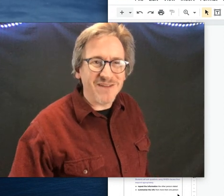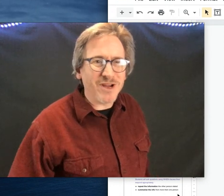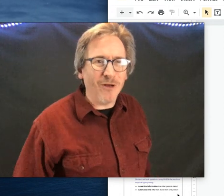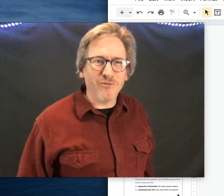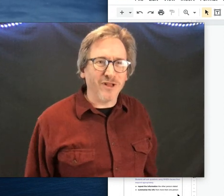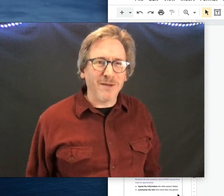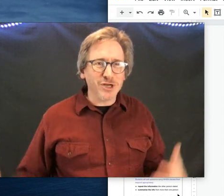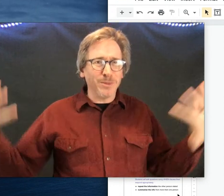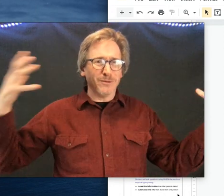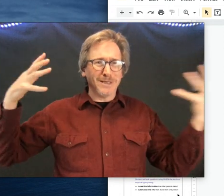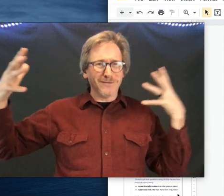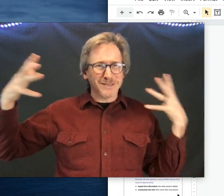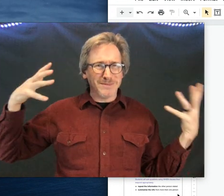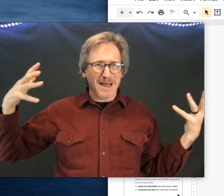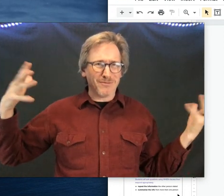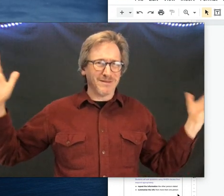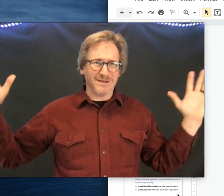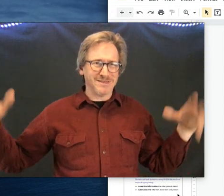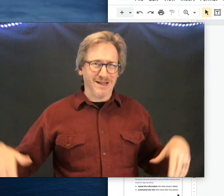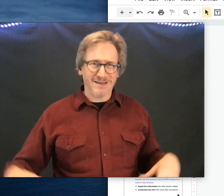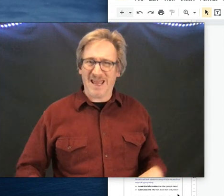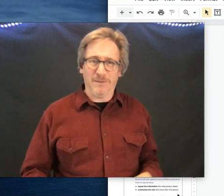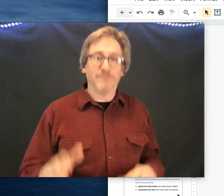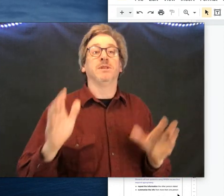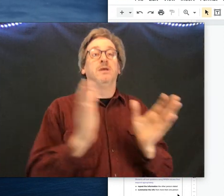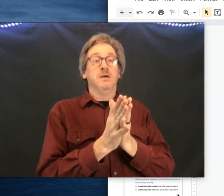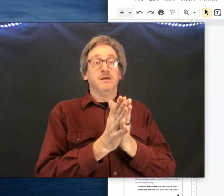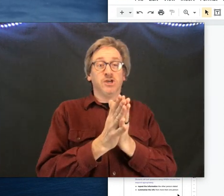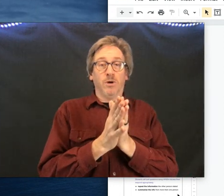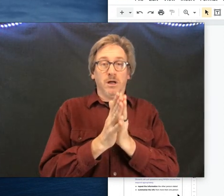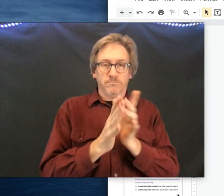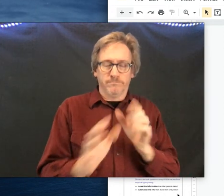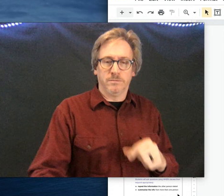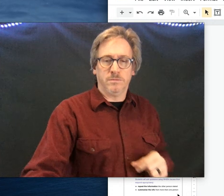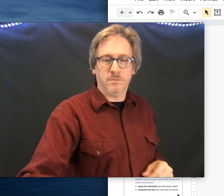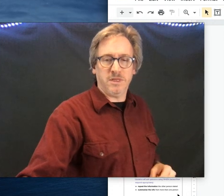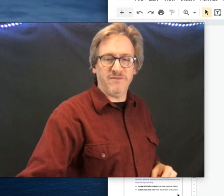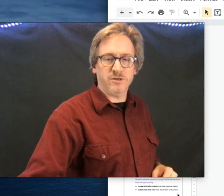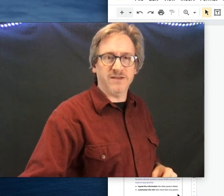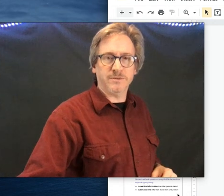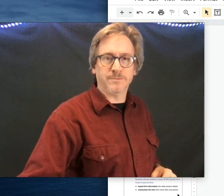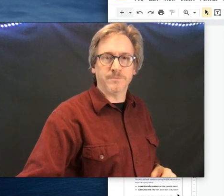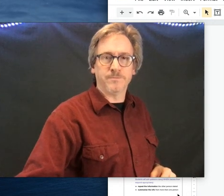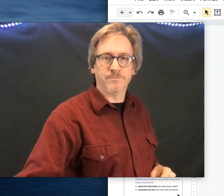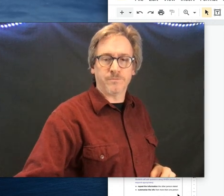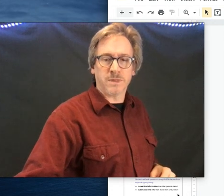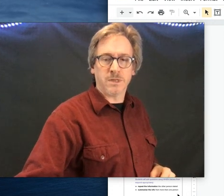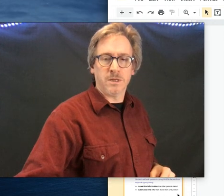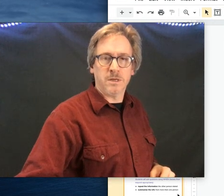It's not very helpful. I was hoping it would give some depth, and it's not. Anyway, so 1107.